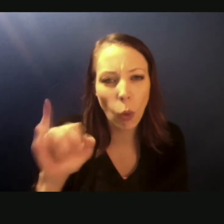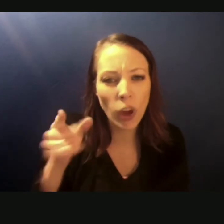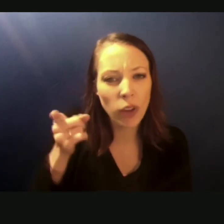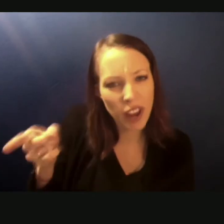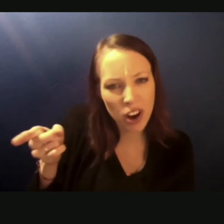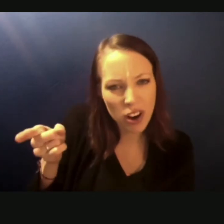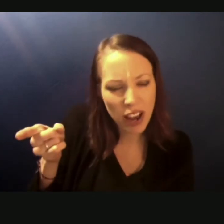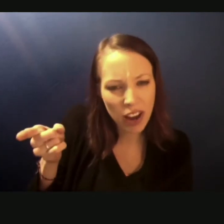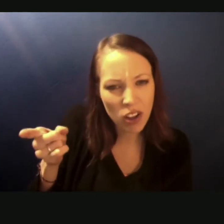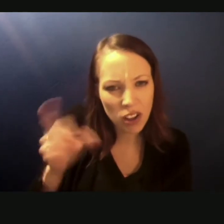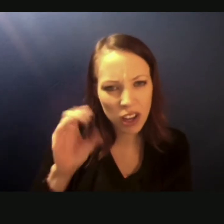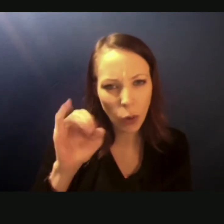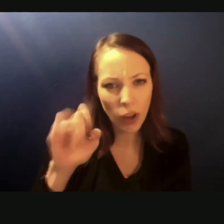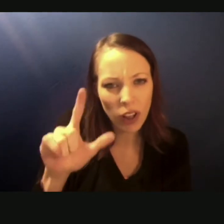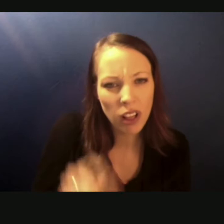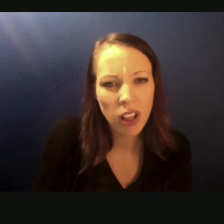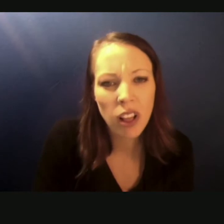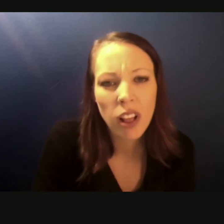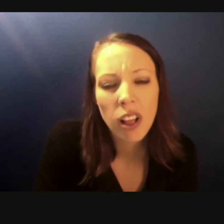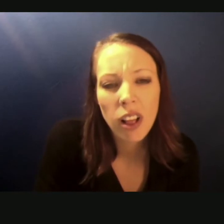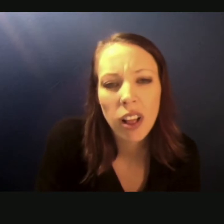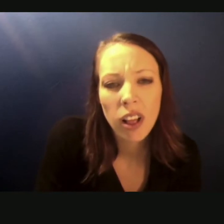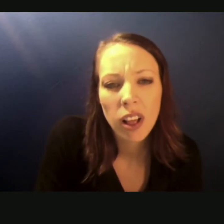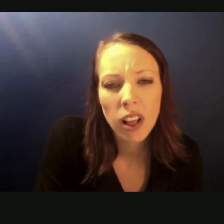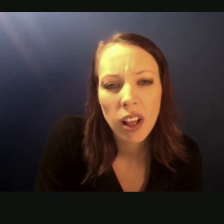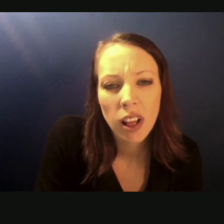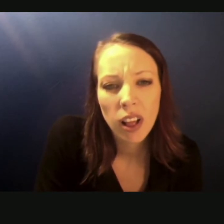an oil there at all? An oil?